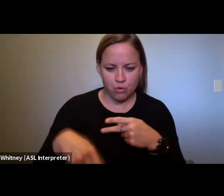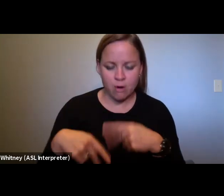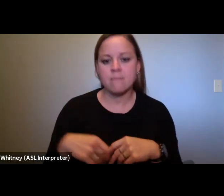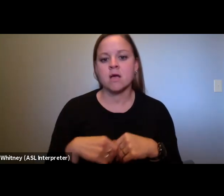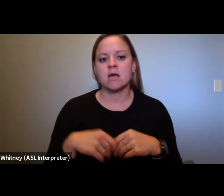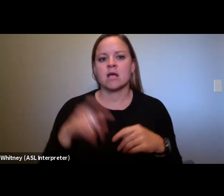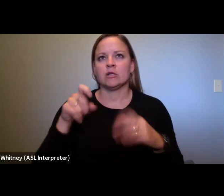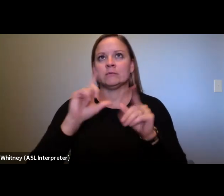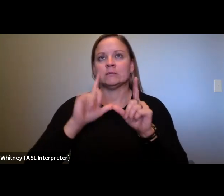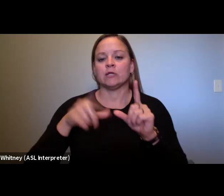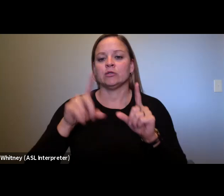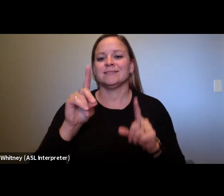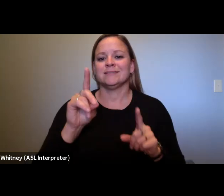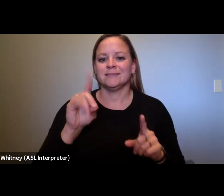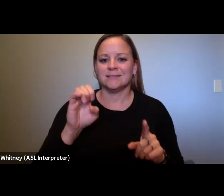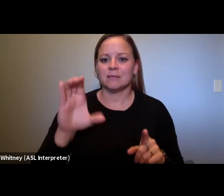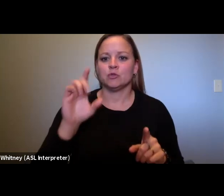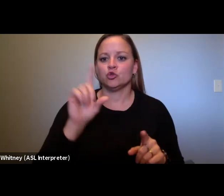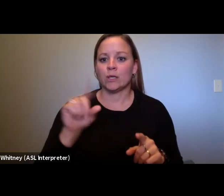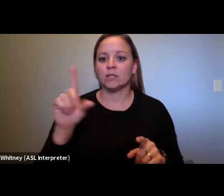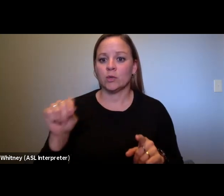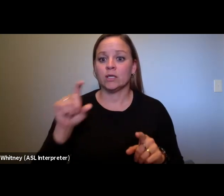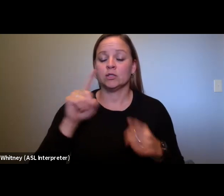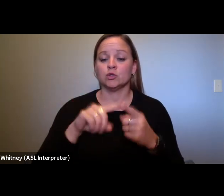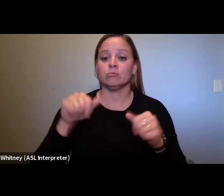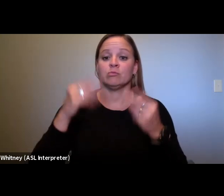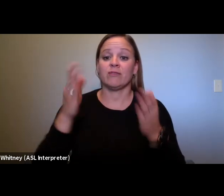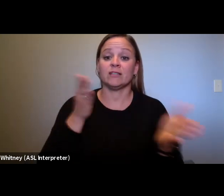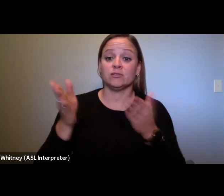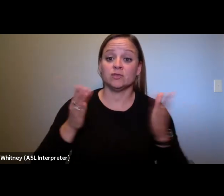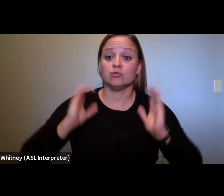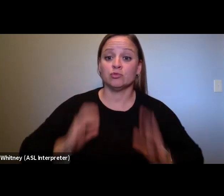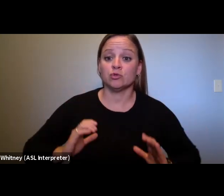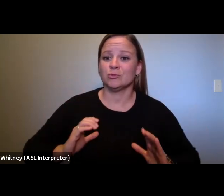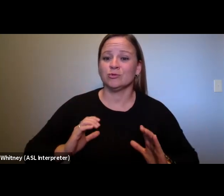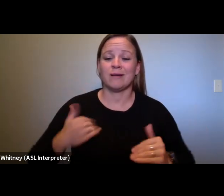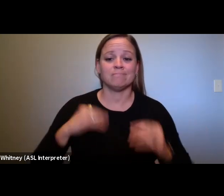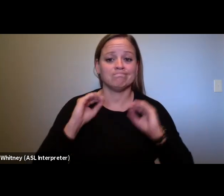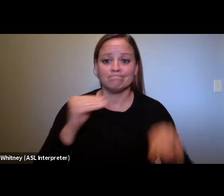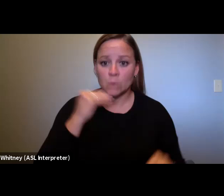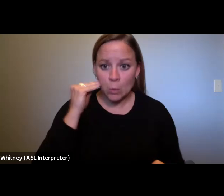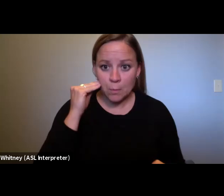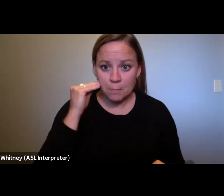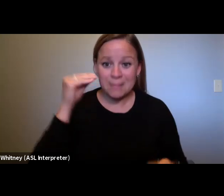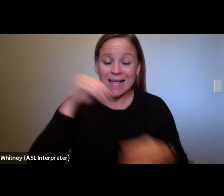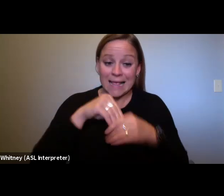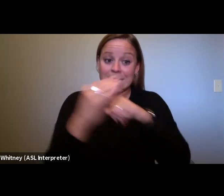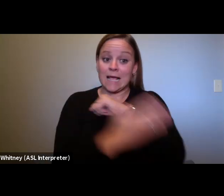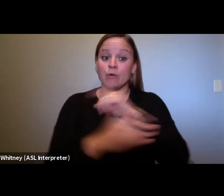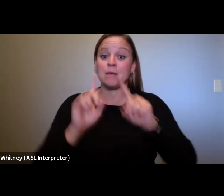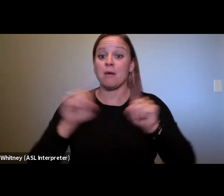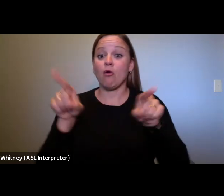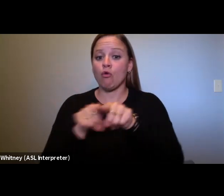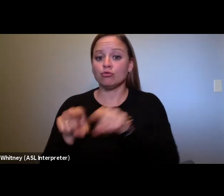December 2020, to provide services to consumers who are experiencing homelessness within the county, but also who has